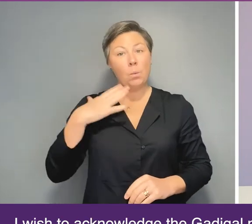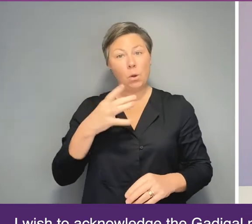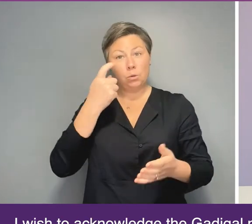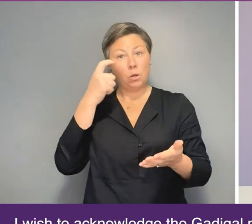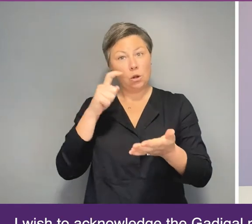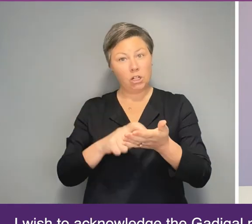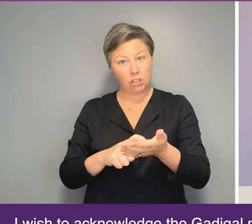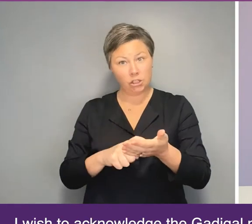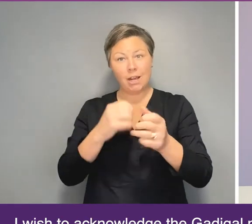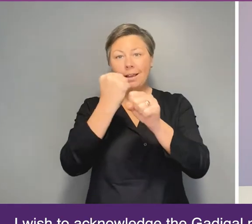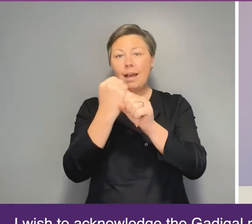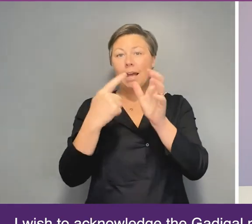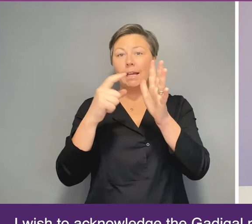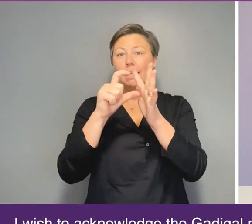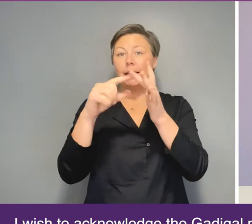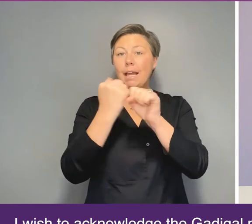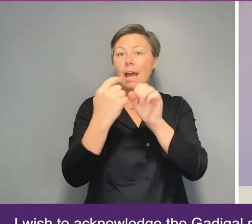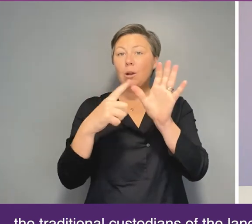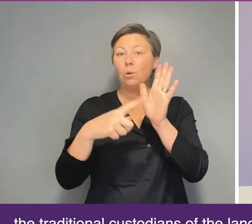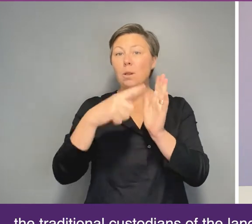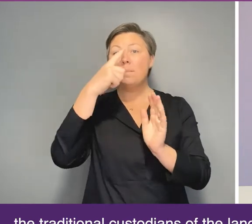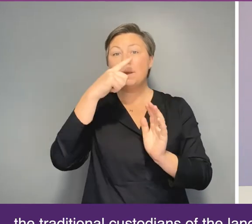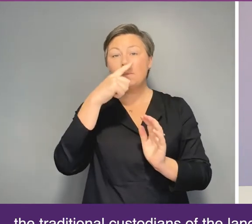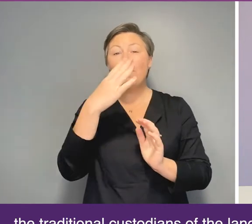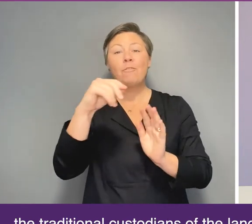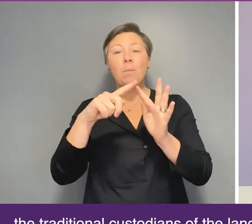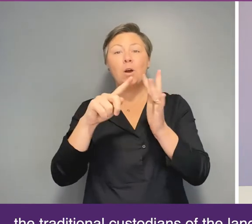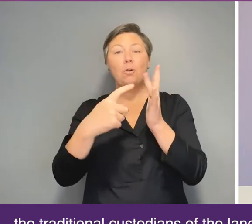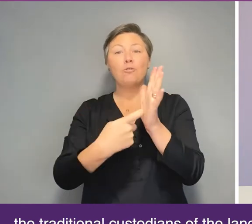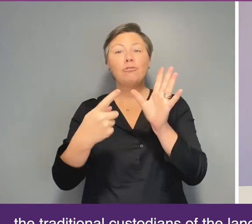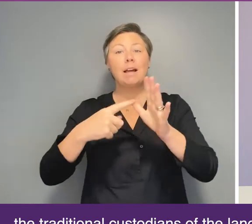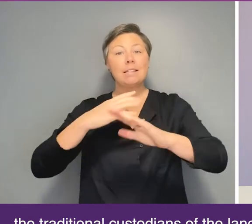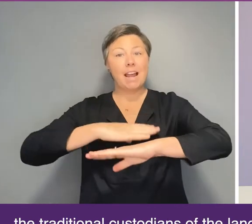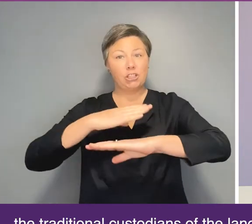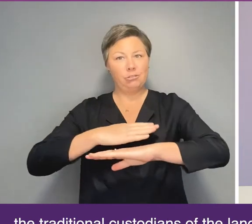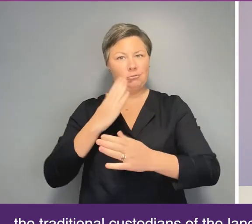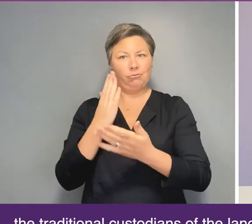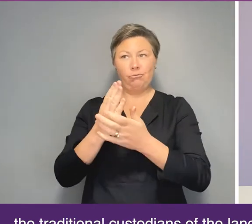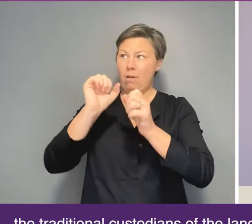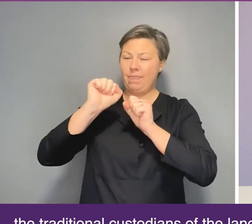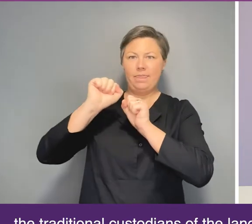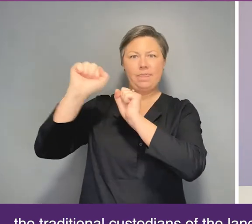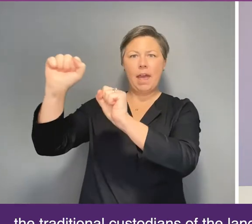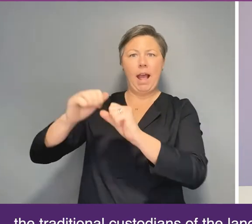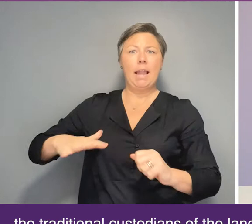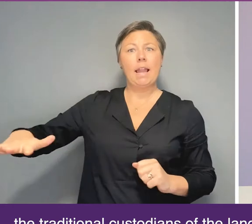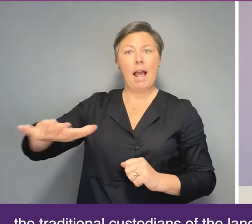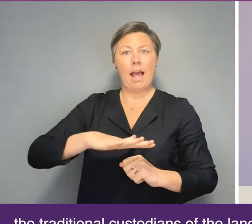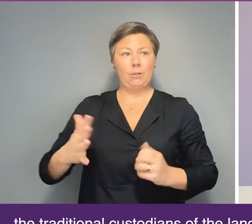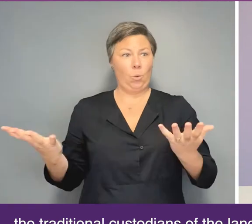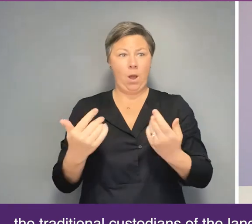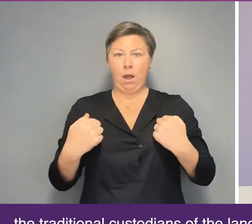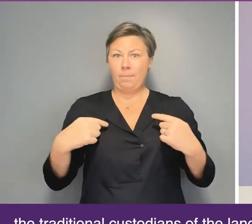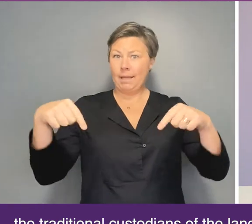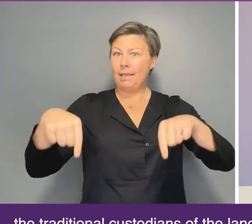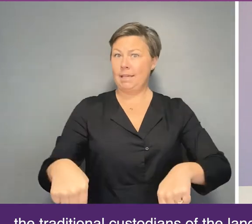acknowledge the Gadigal people of the Eora Nation, the traditional custodians of the land upon which I am